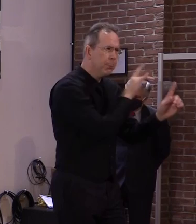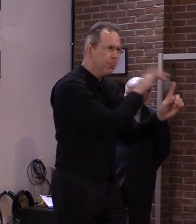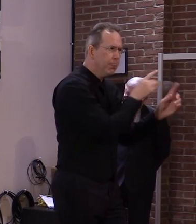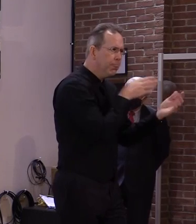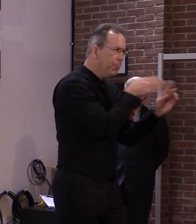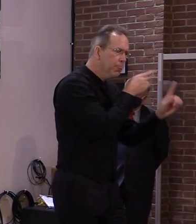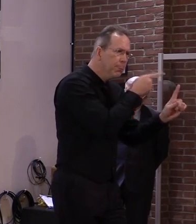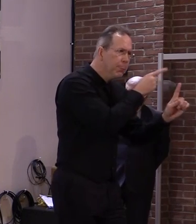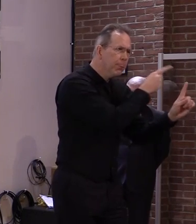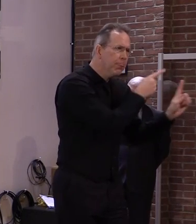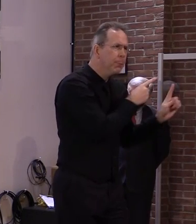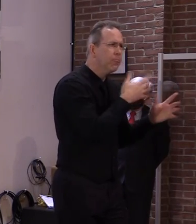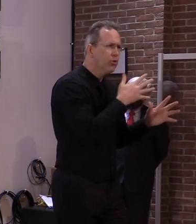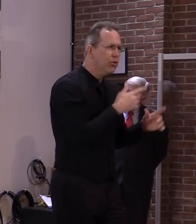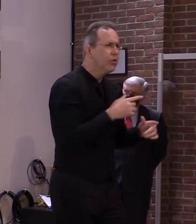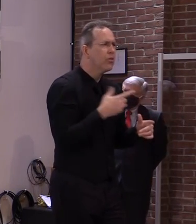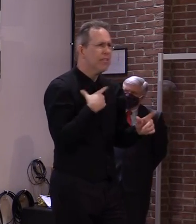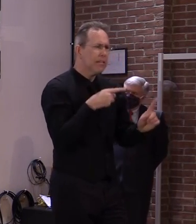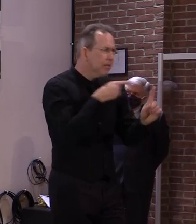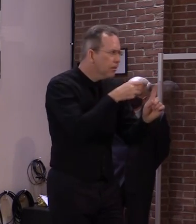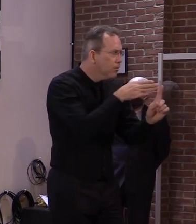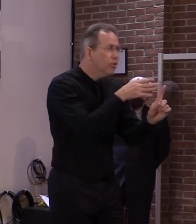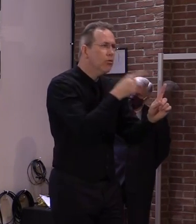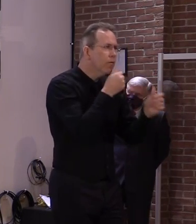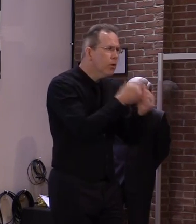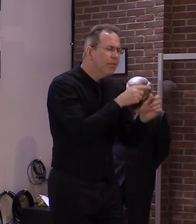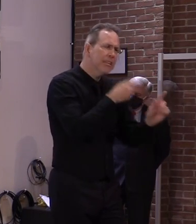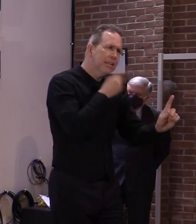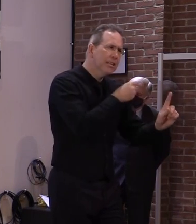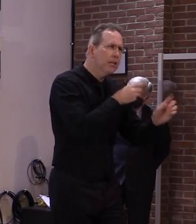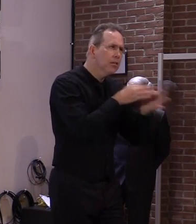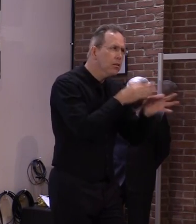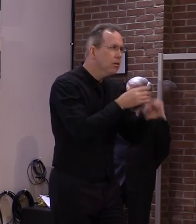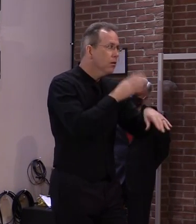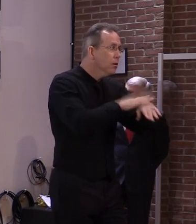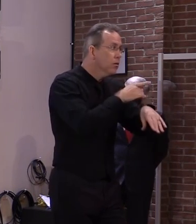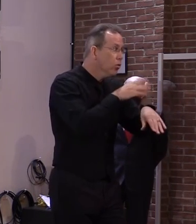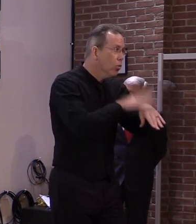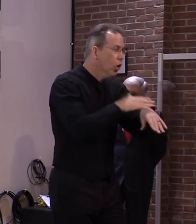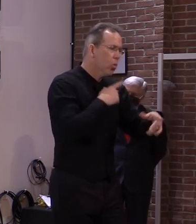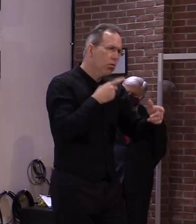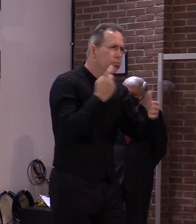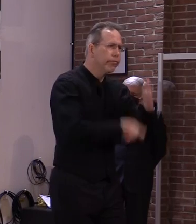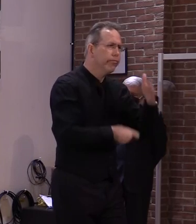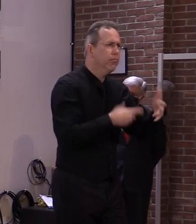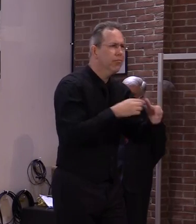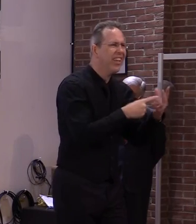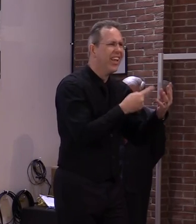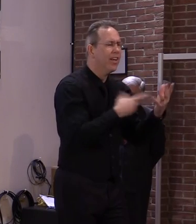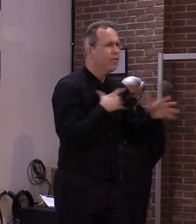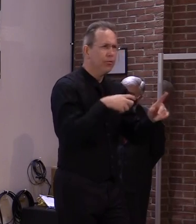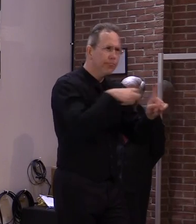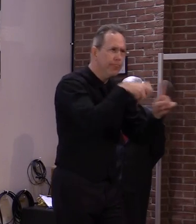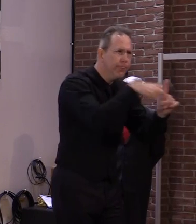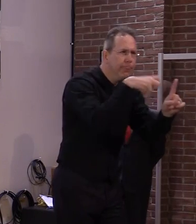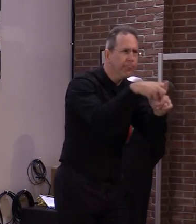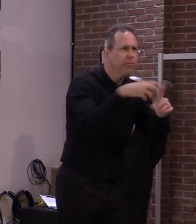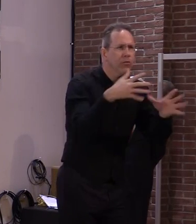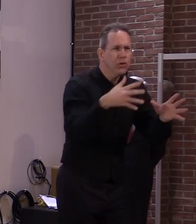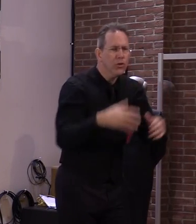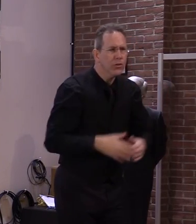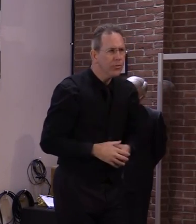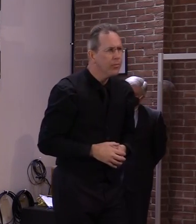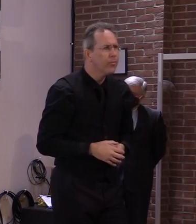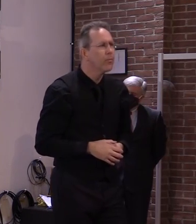letter. And it's important to note that the flow of information is coming from most often the Department of Public Safety to